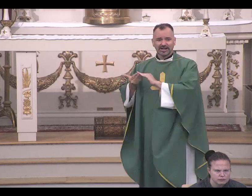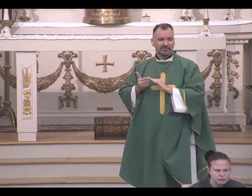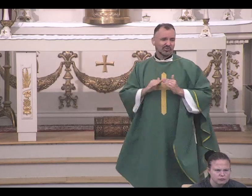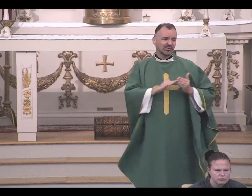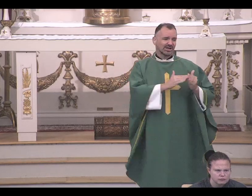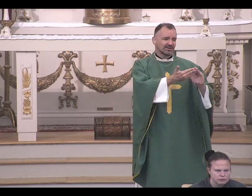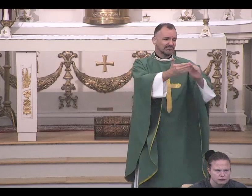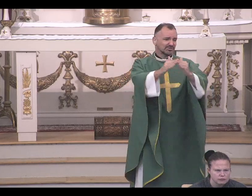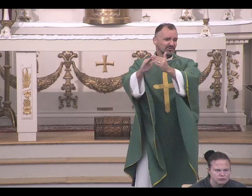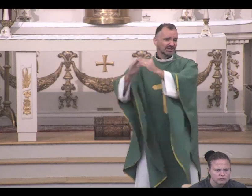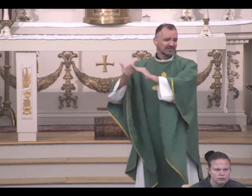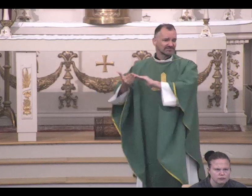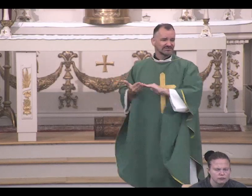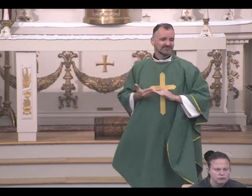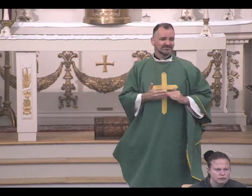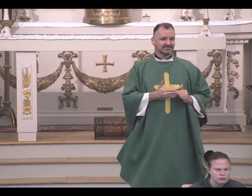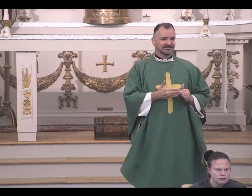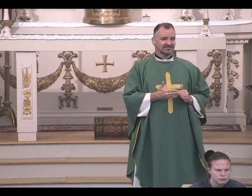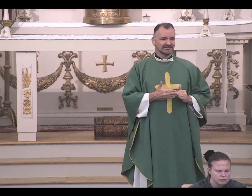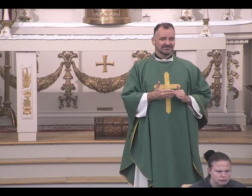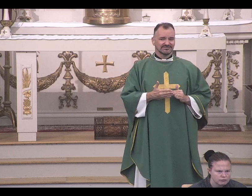Build a community.